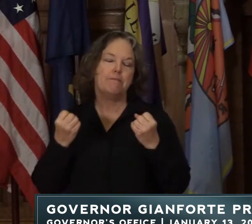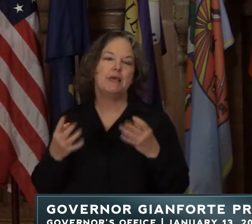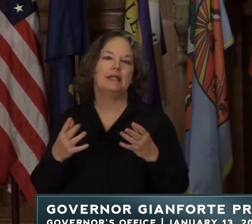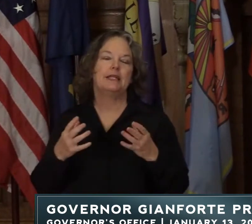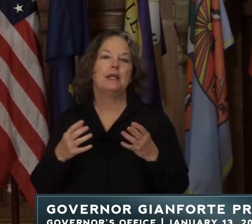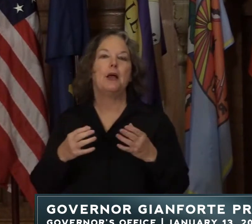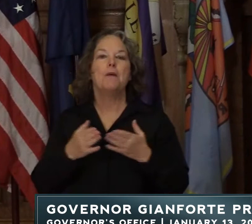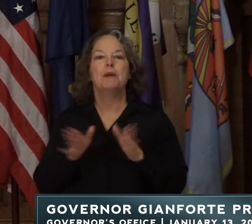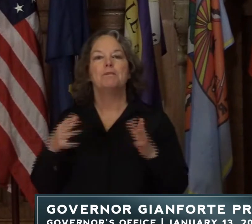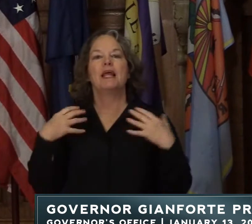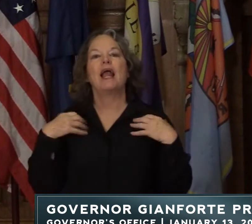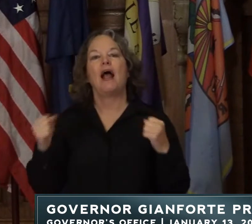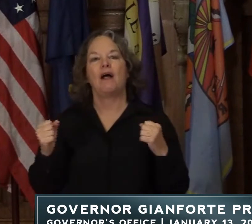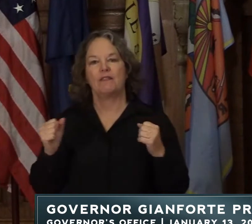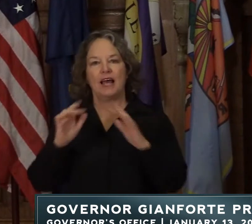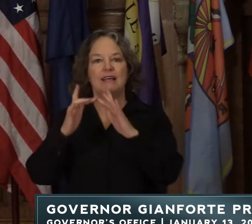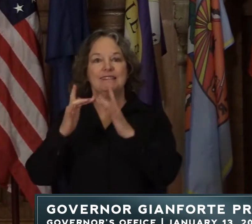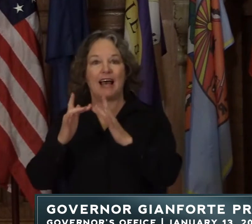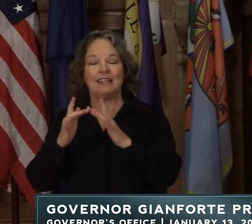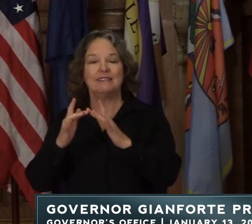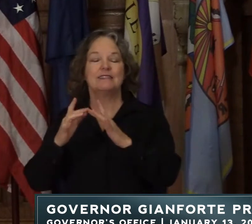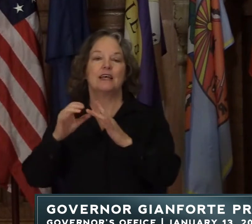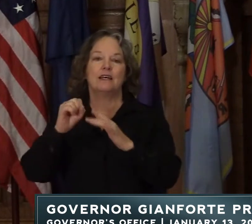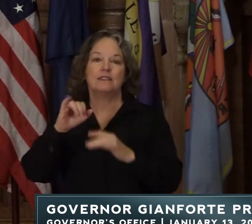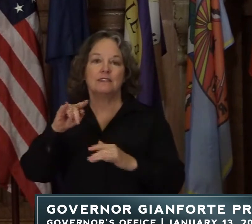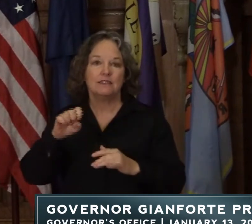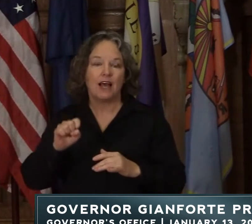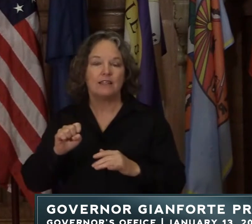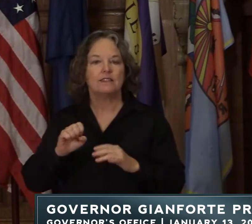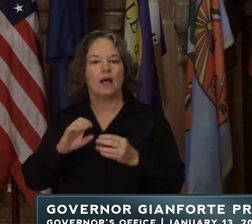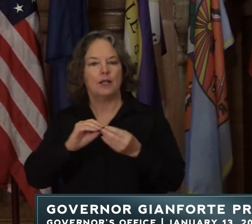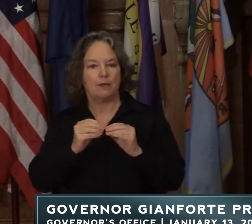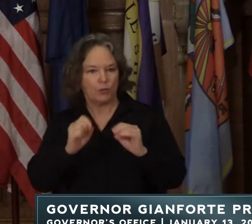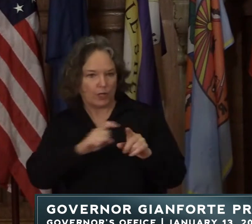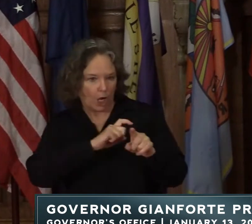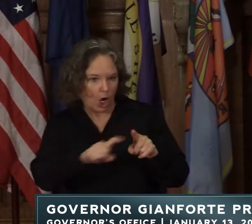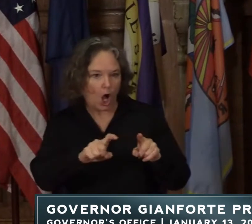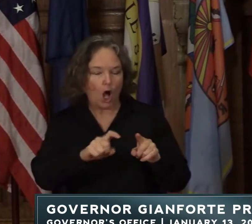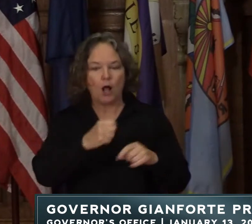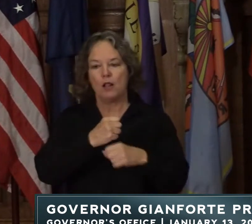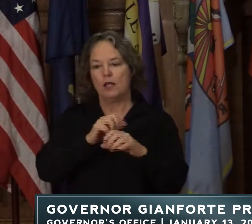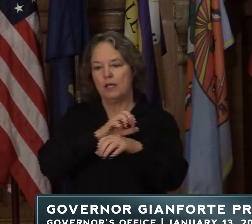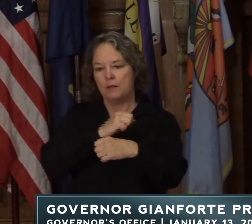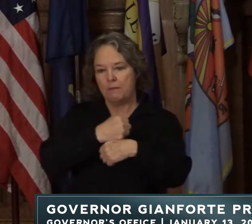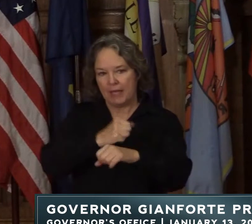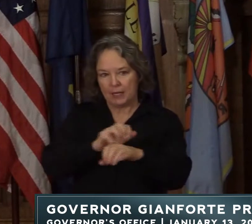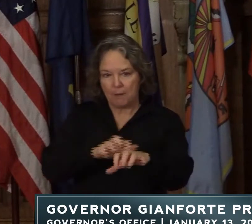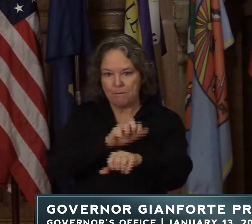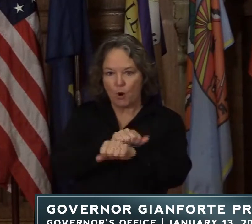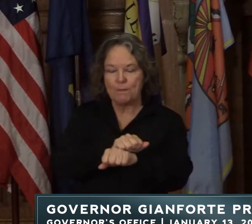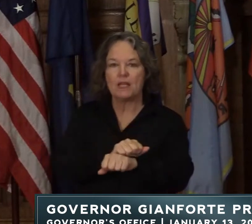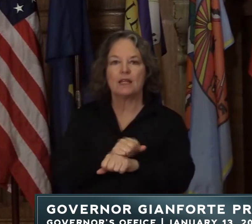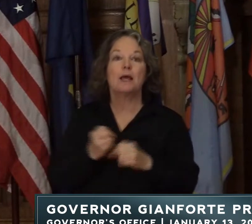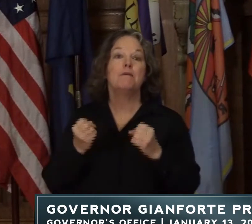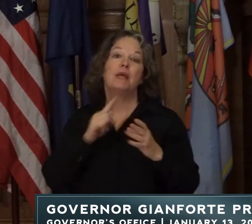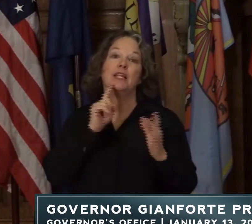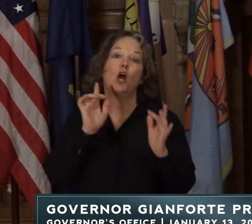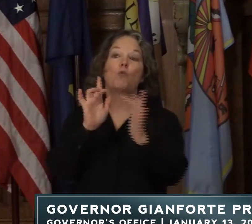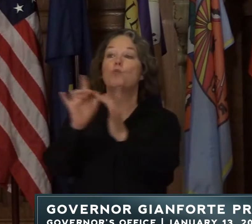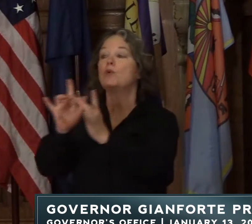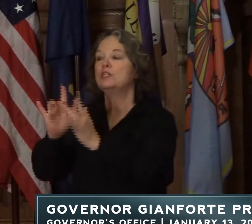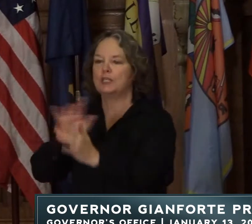health sites a number to call, or an appointment scheduler to make an appointment. Many are reaching out to the